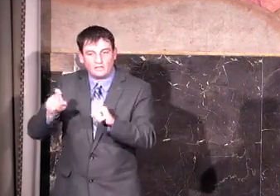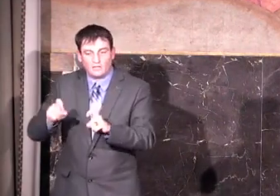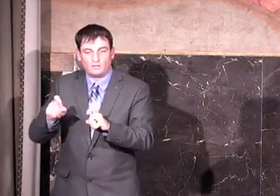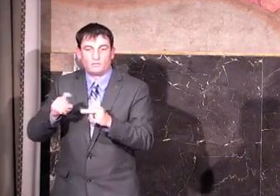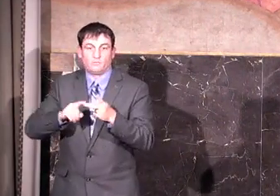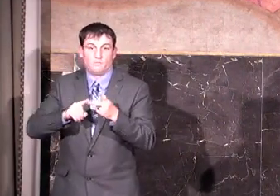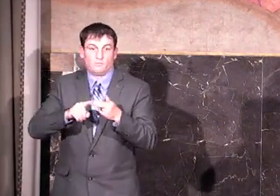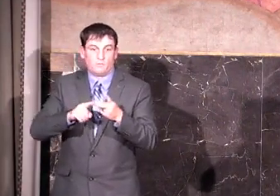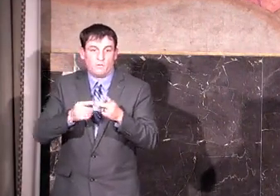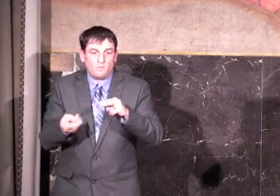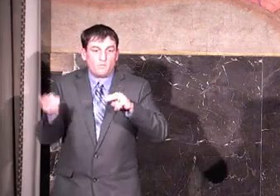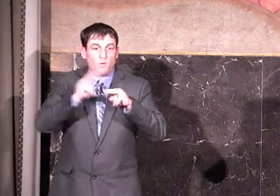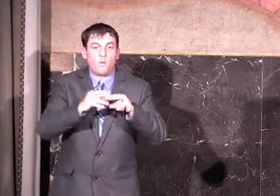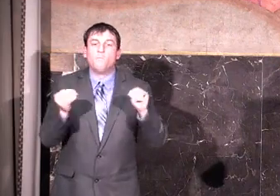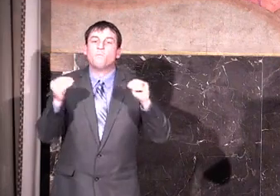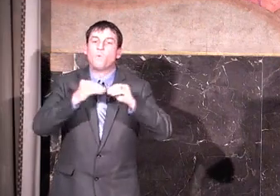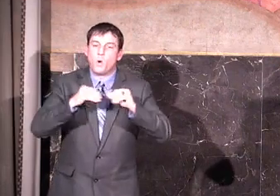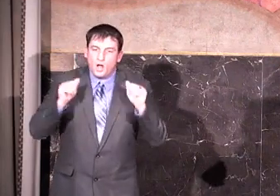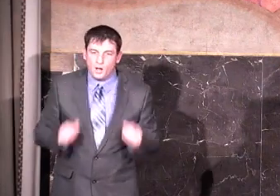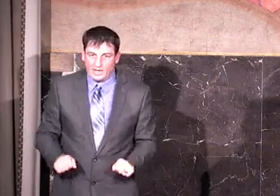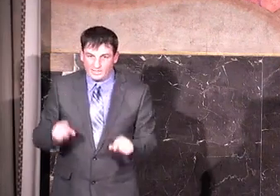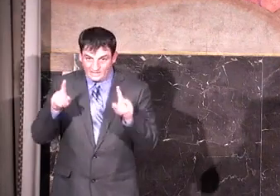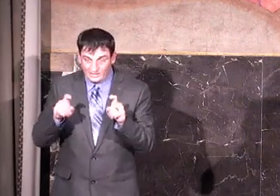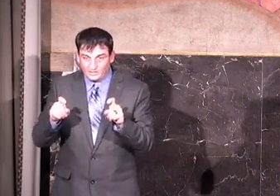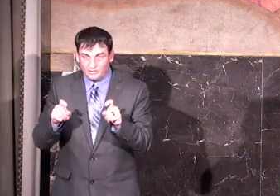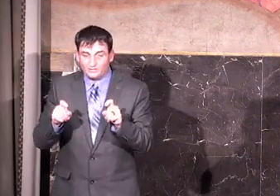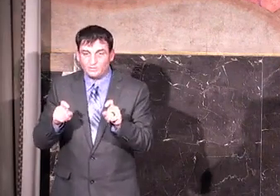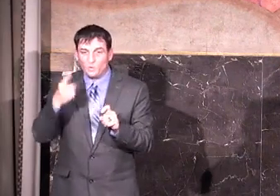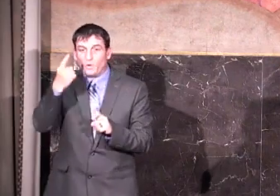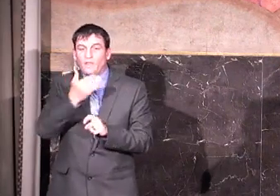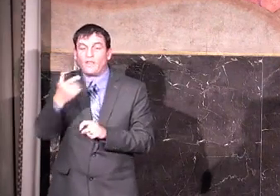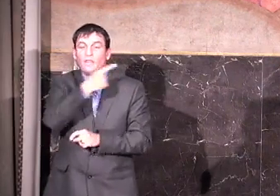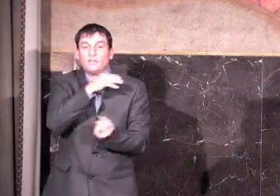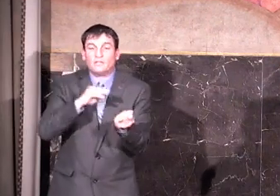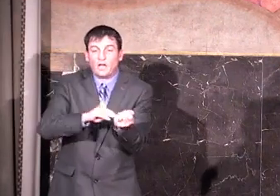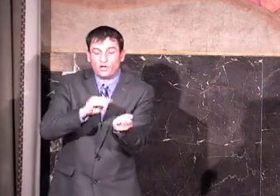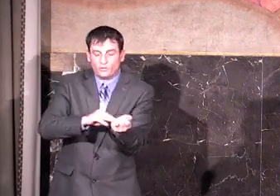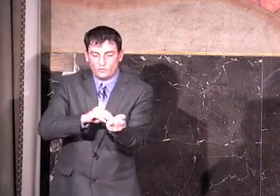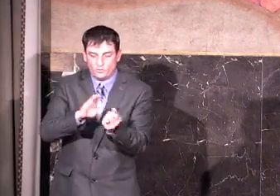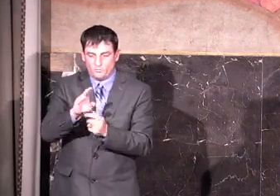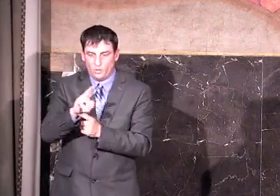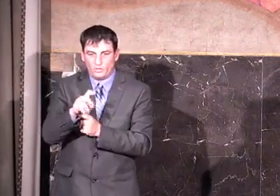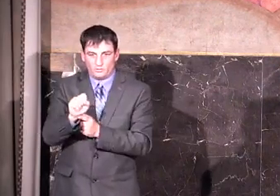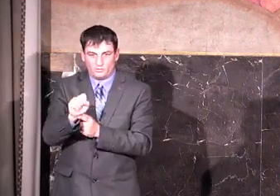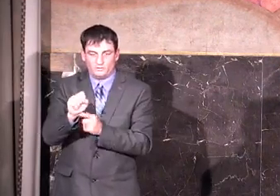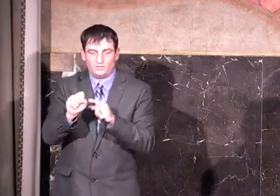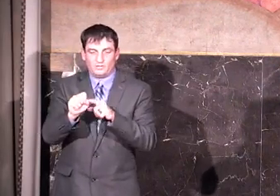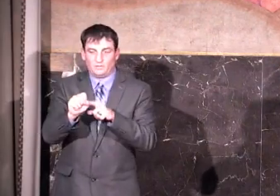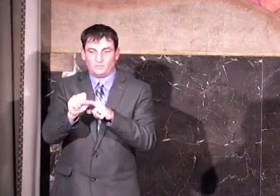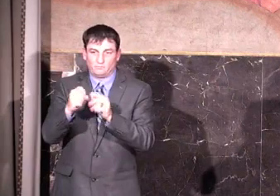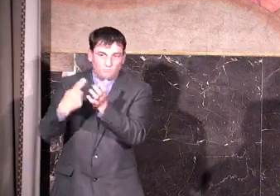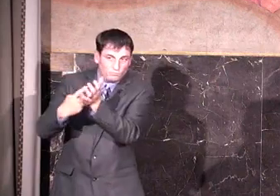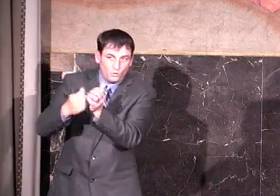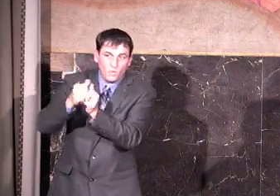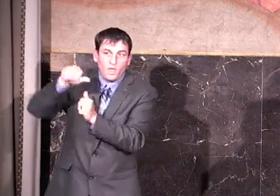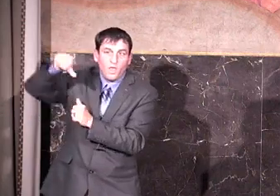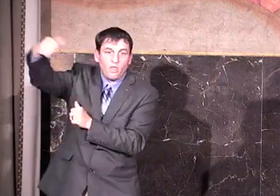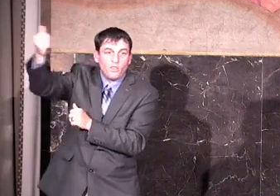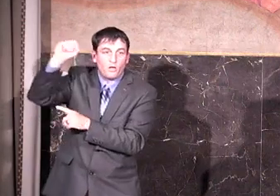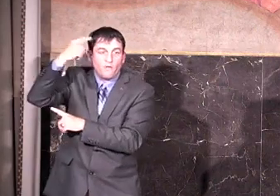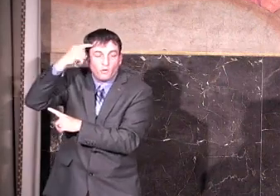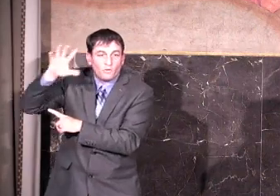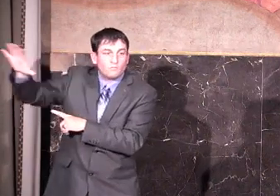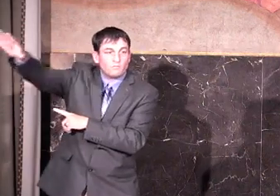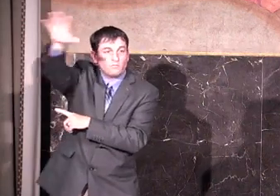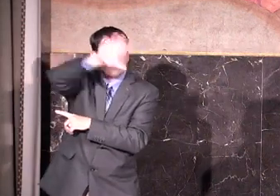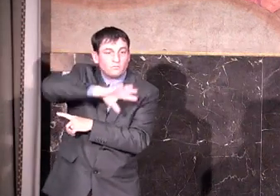one of the things that Dr. Burks is constantly talking to governors and other folks about is the need